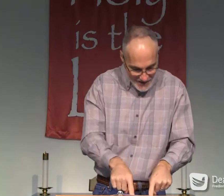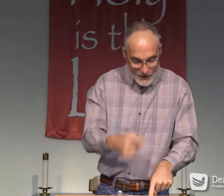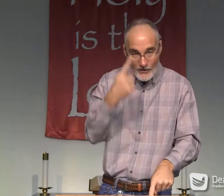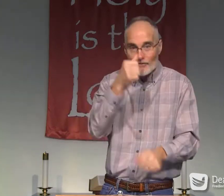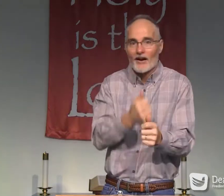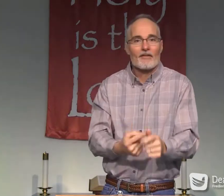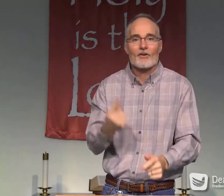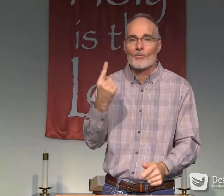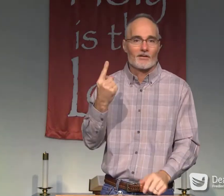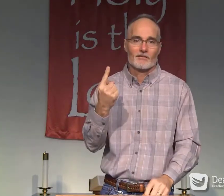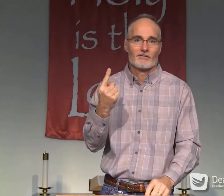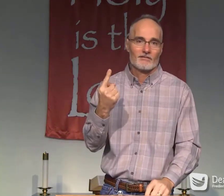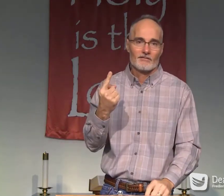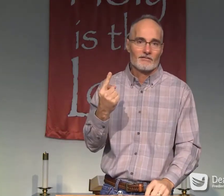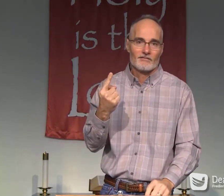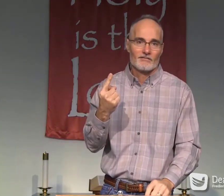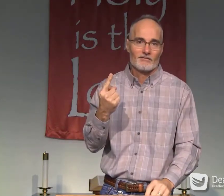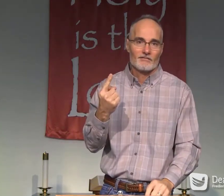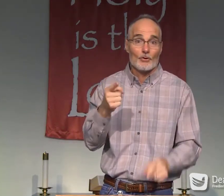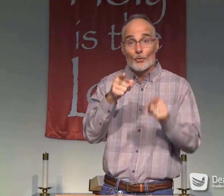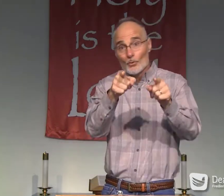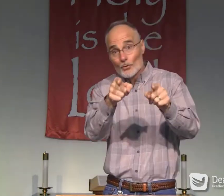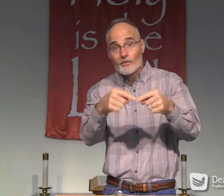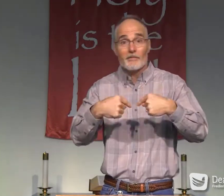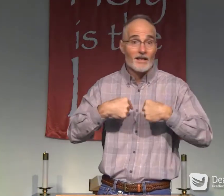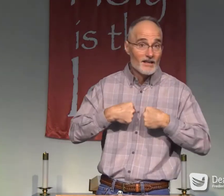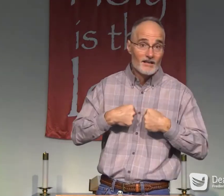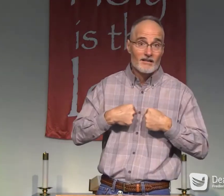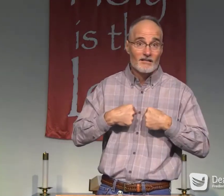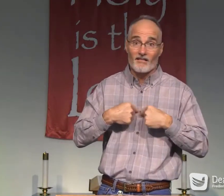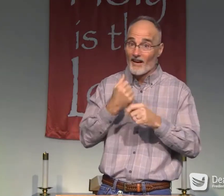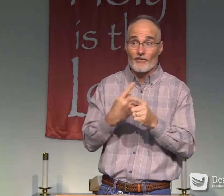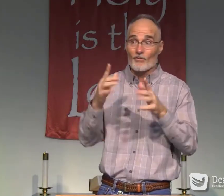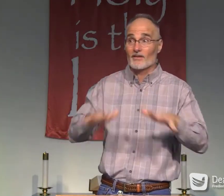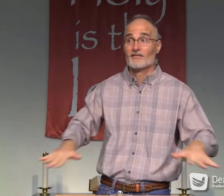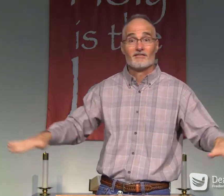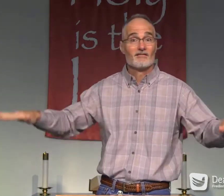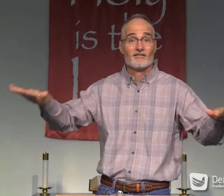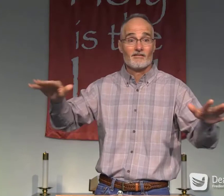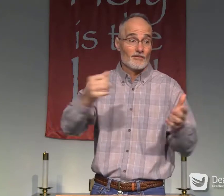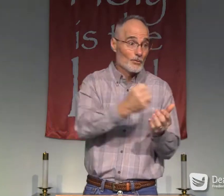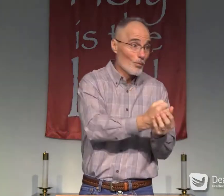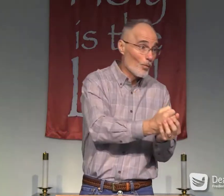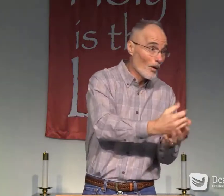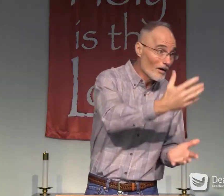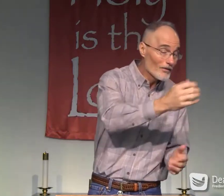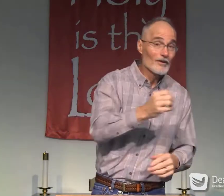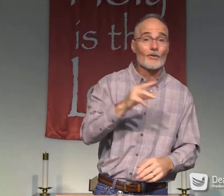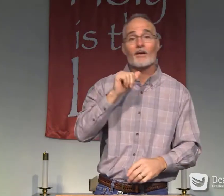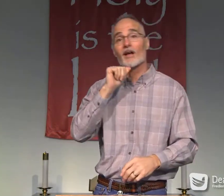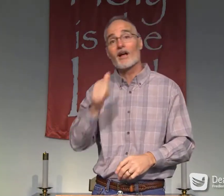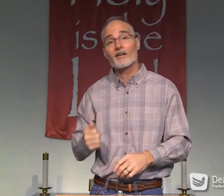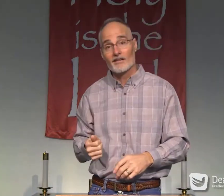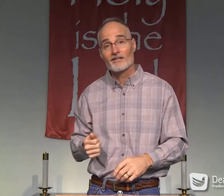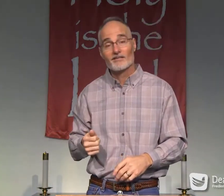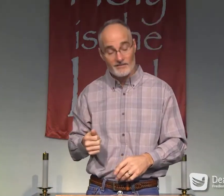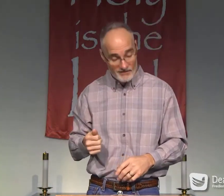But the caution here is for everyone, for you, for me, for all of us, whether you